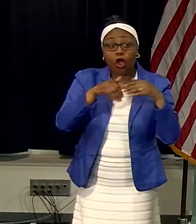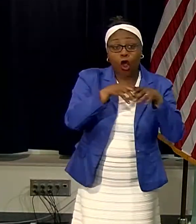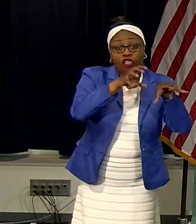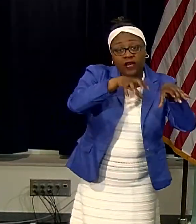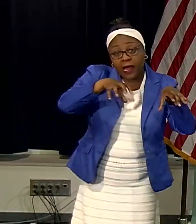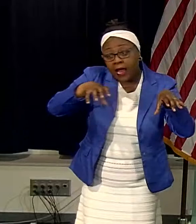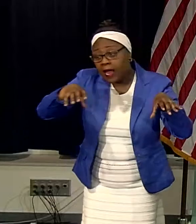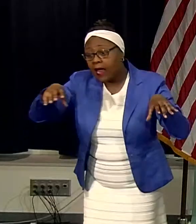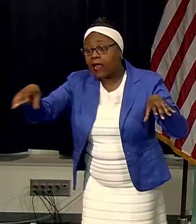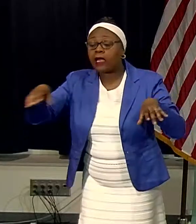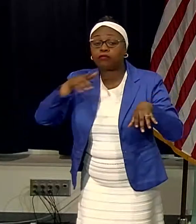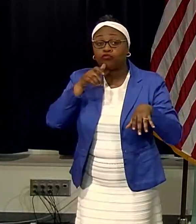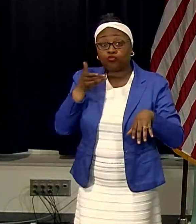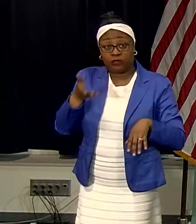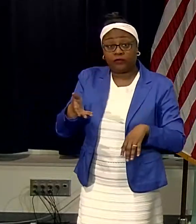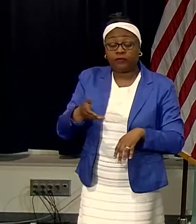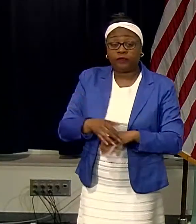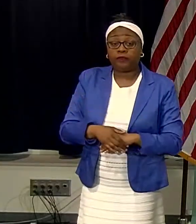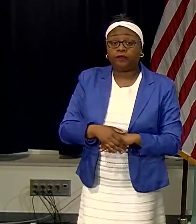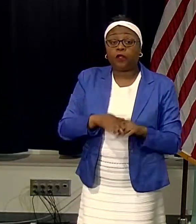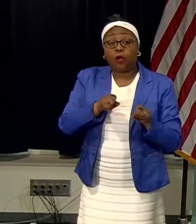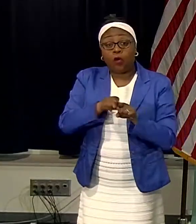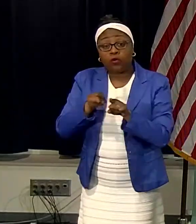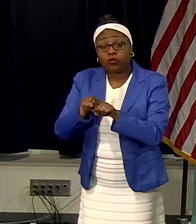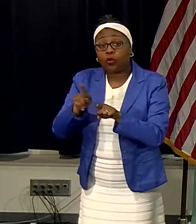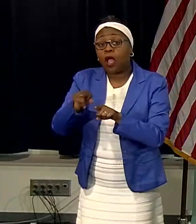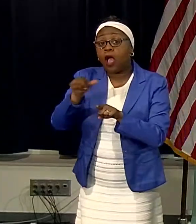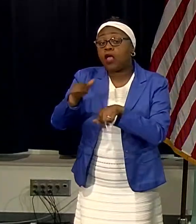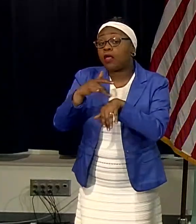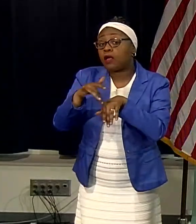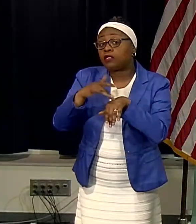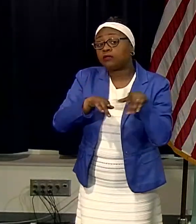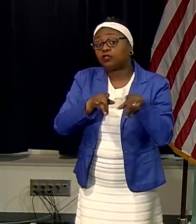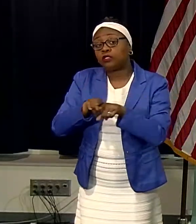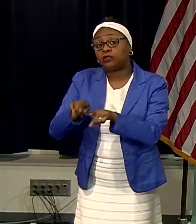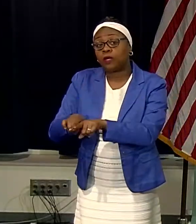to these lots. Also, there is other eligibility as well.